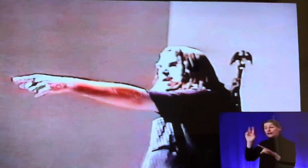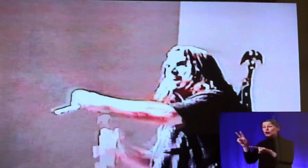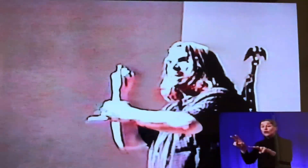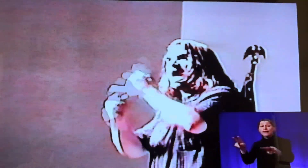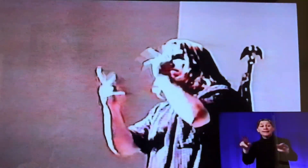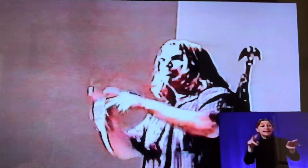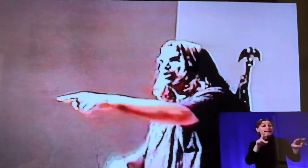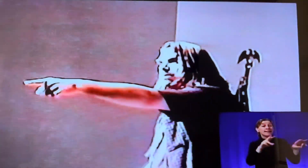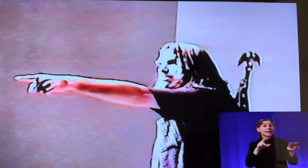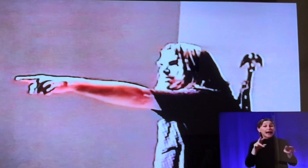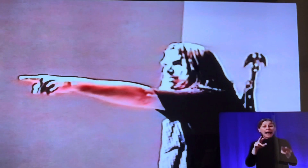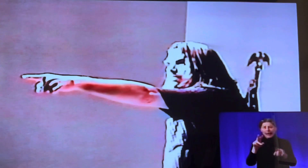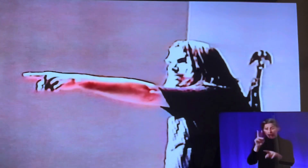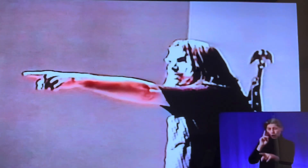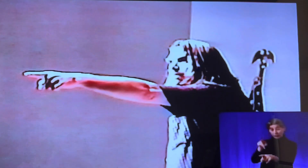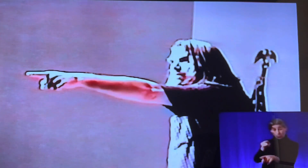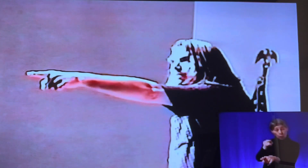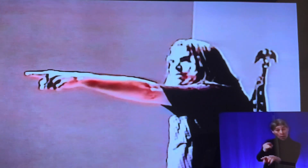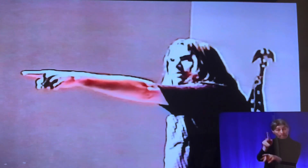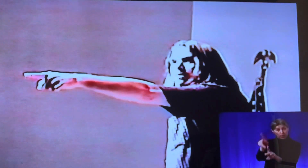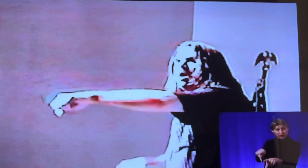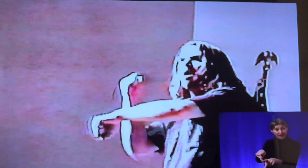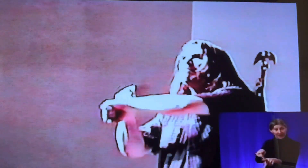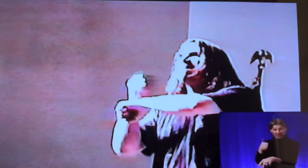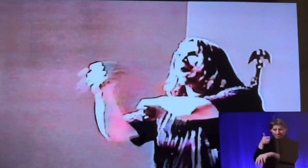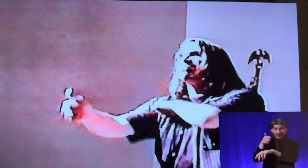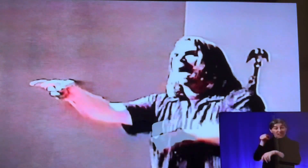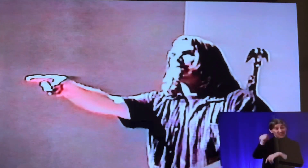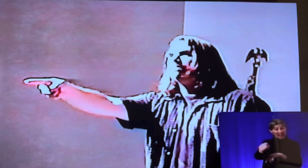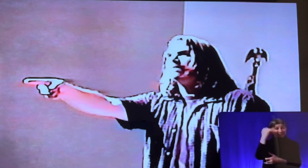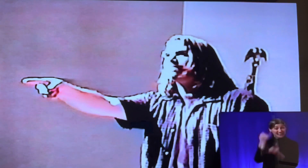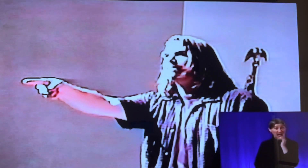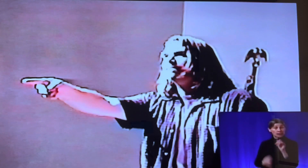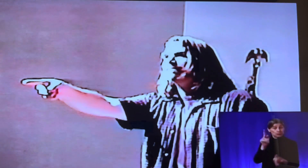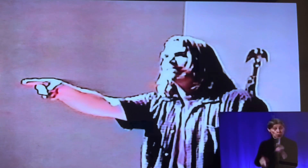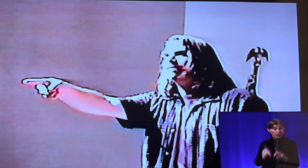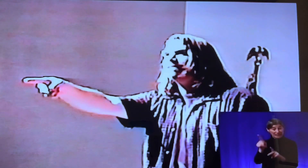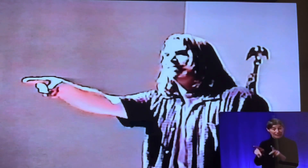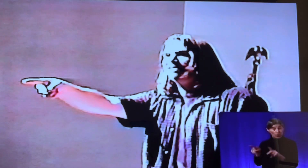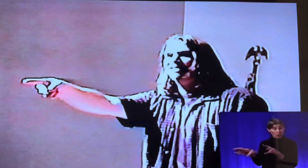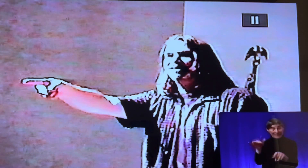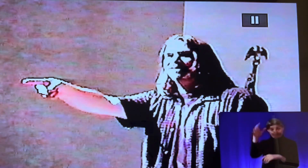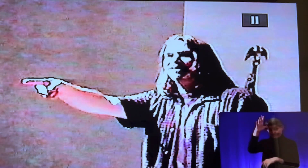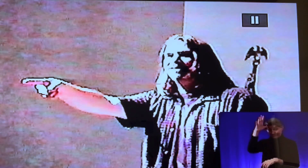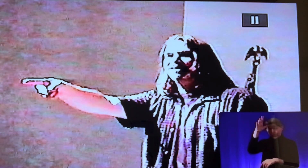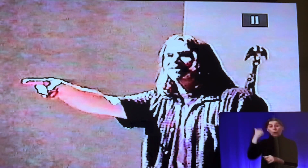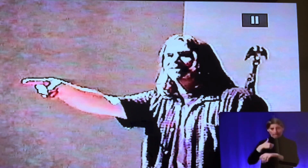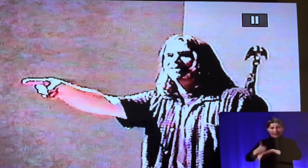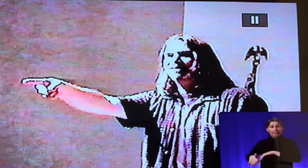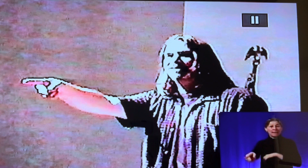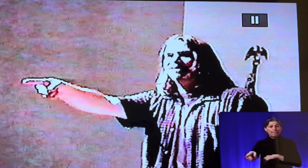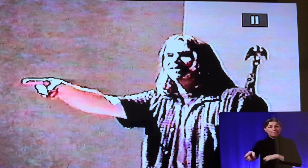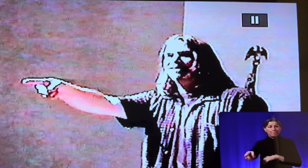and he looks at one person and says, that's the last person who did it, so we're going to blame them. Now, blame them for